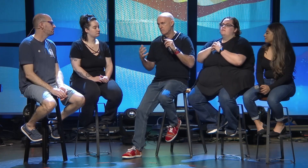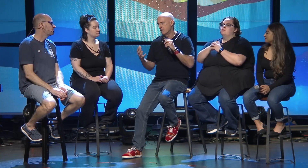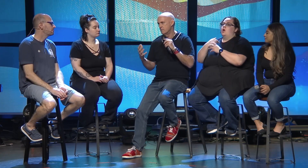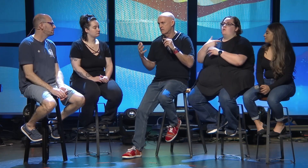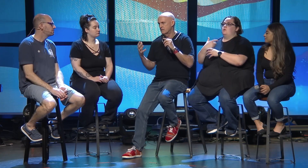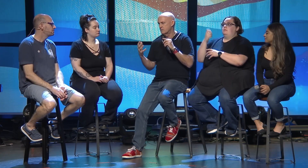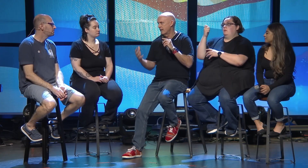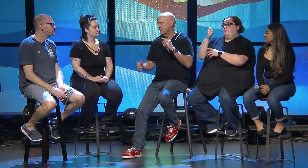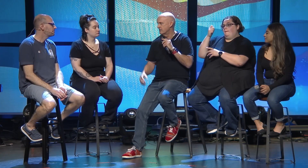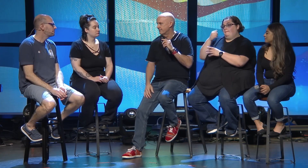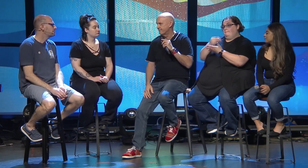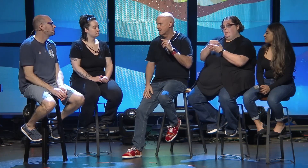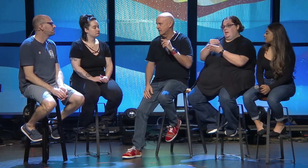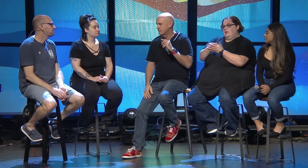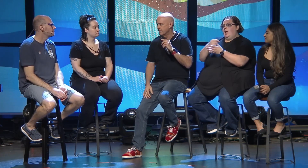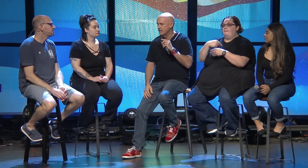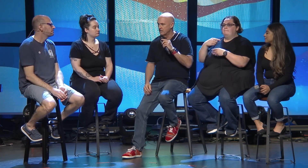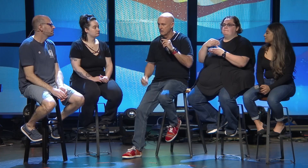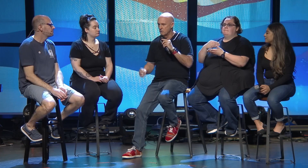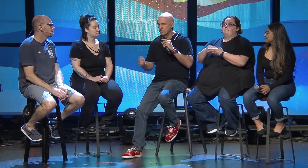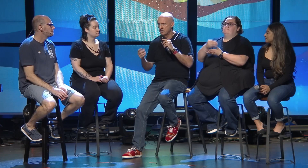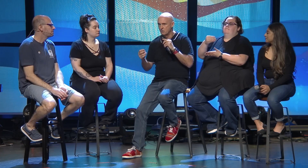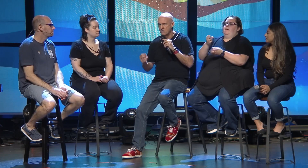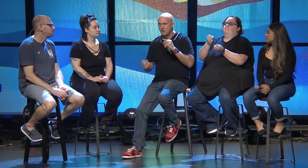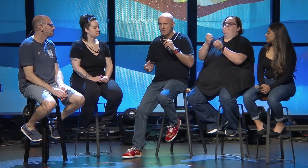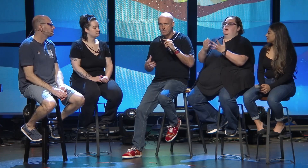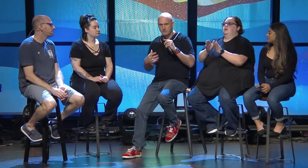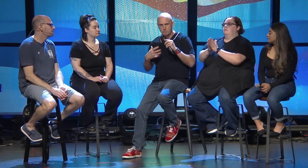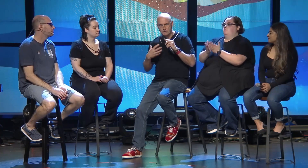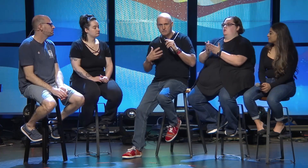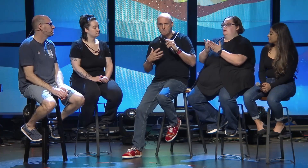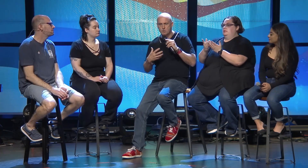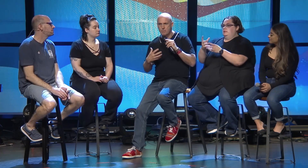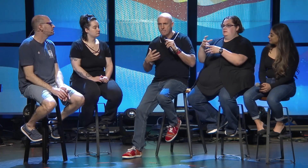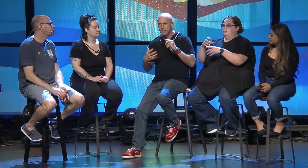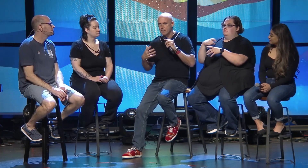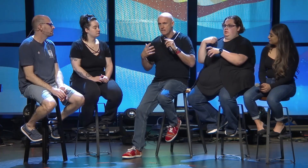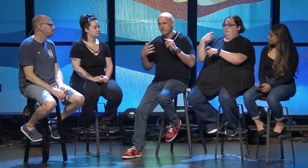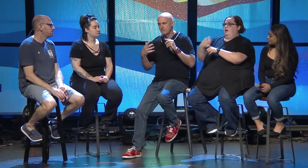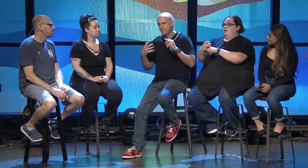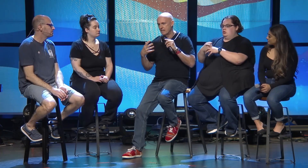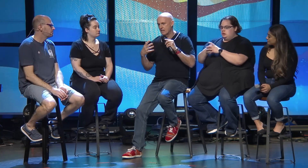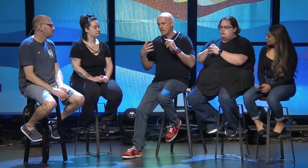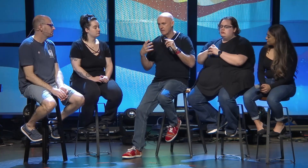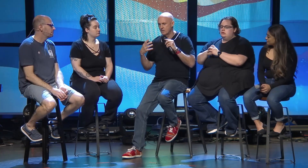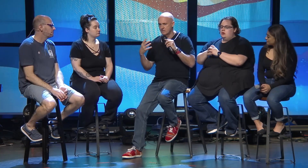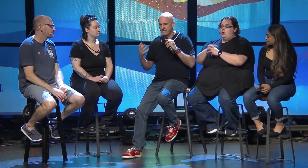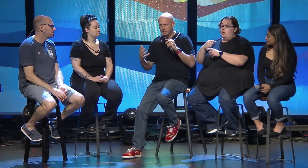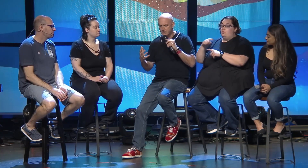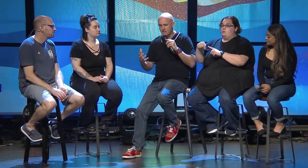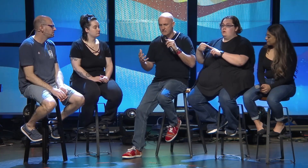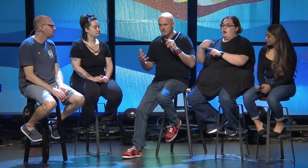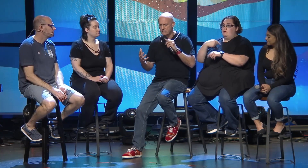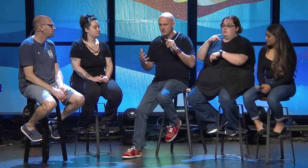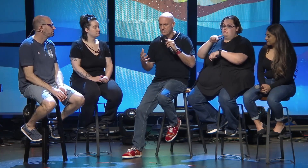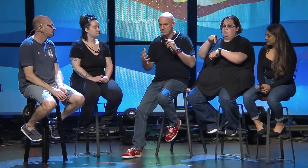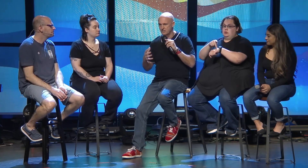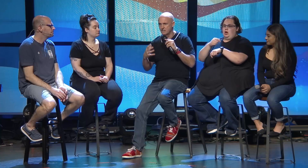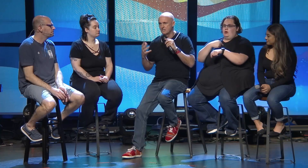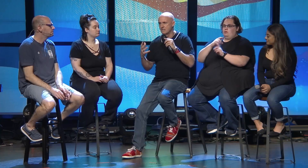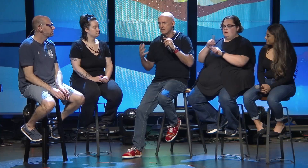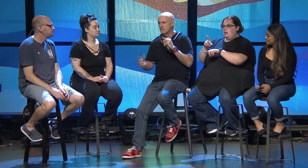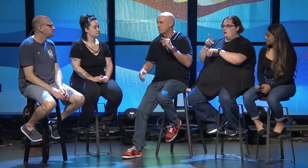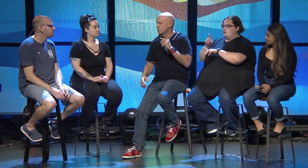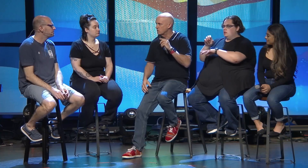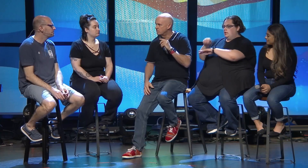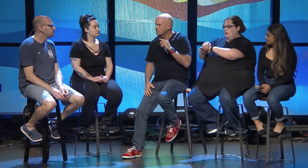a lot of my books in Spanish. I need to open the door. When I was a principal, I went to my English teachers and I said,